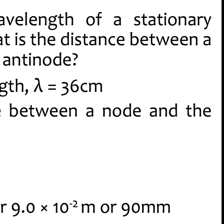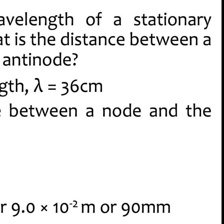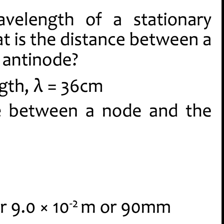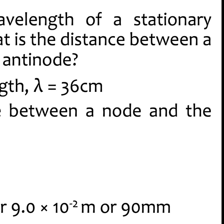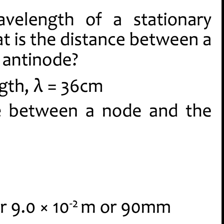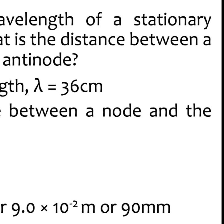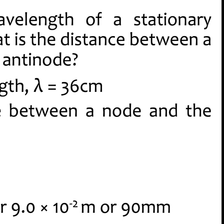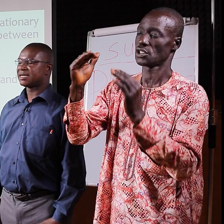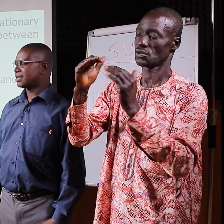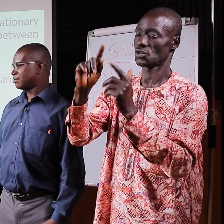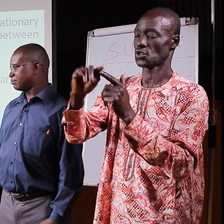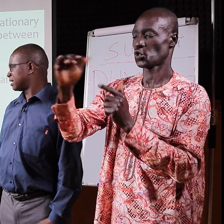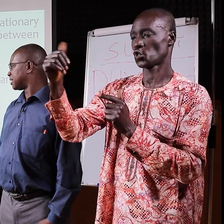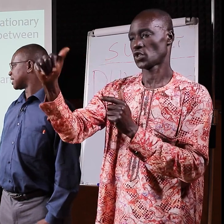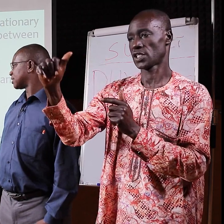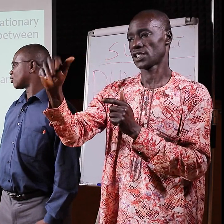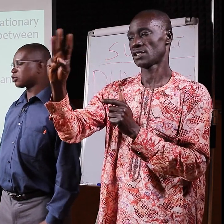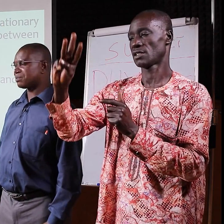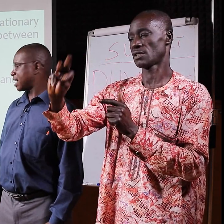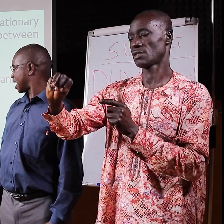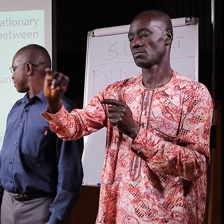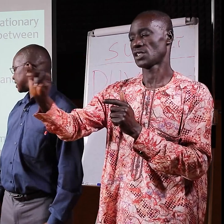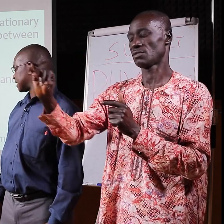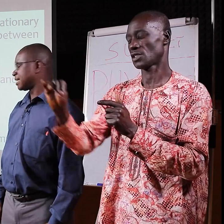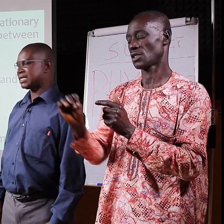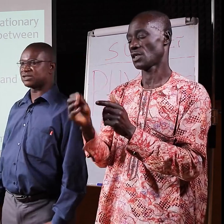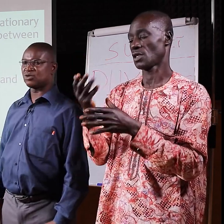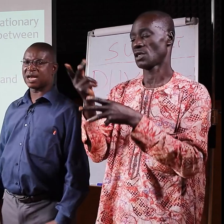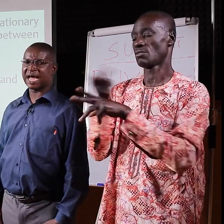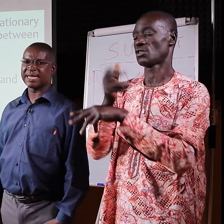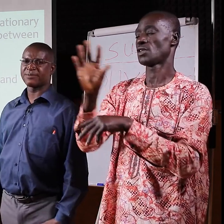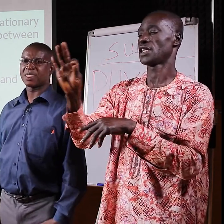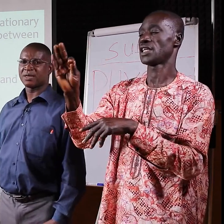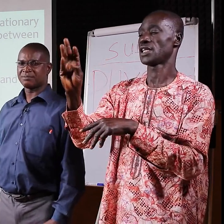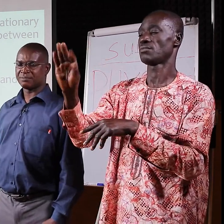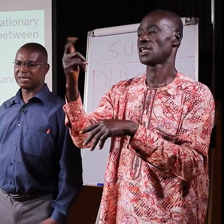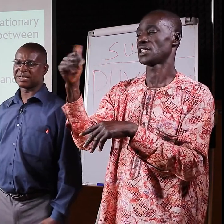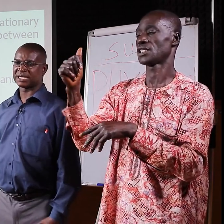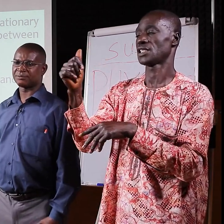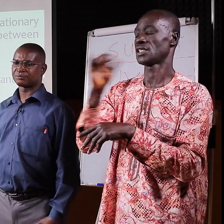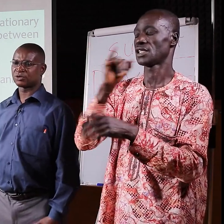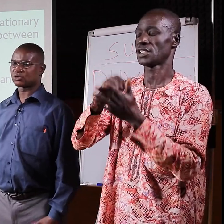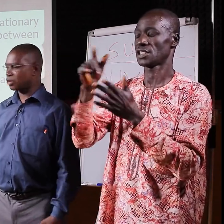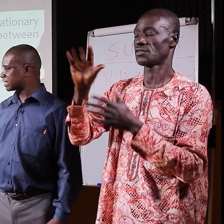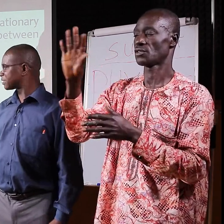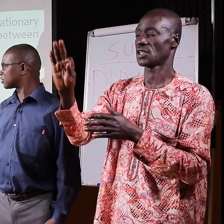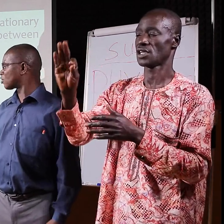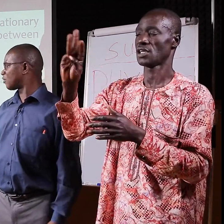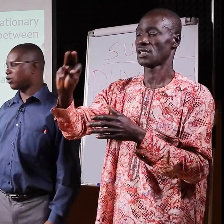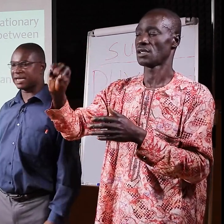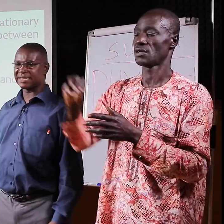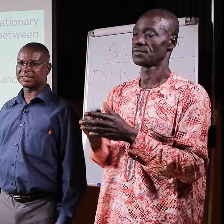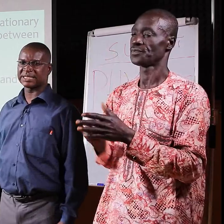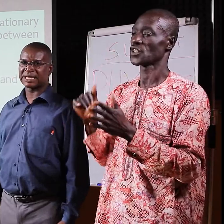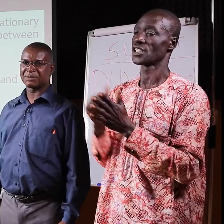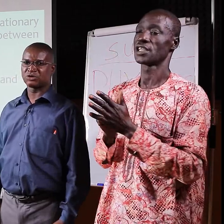to 10 millimeter. So multiply 9 by 10, it gives you 9 millimeter. So expression of